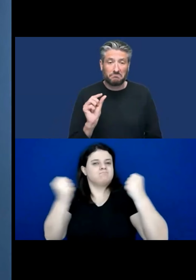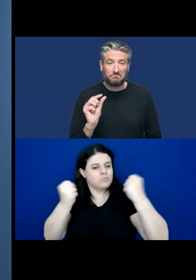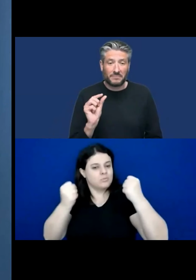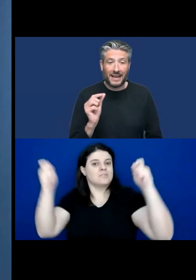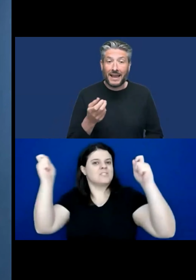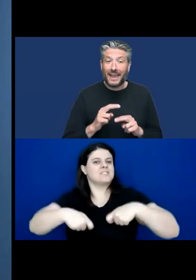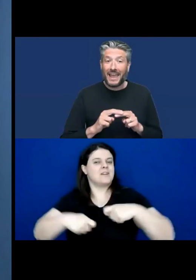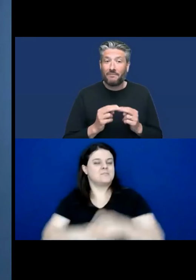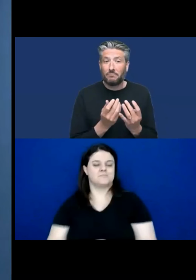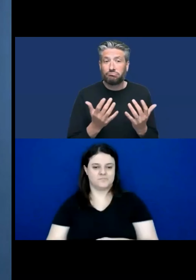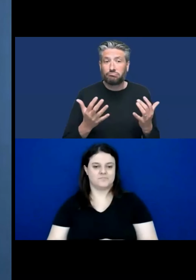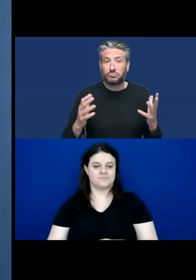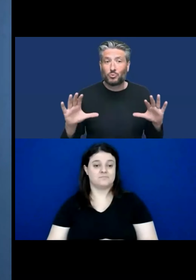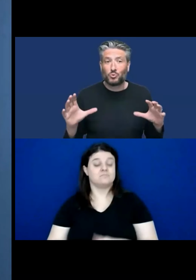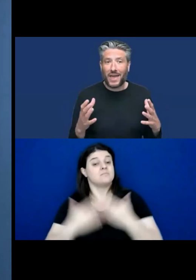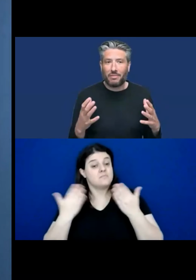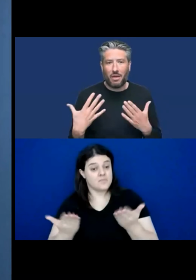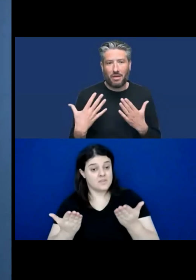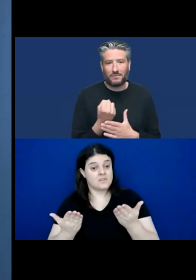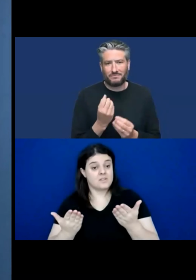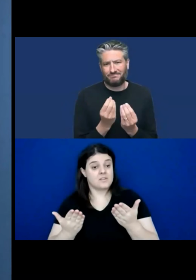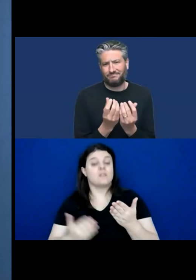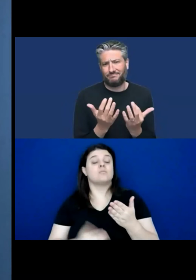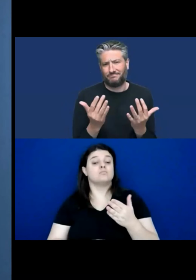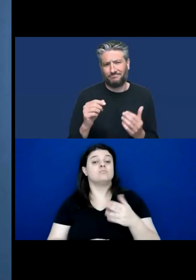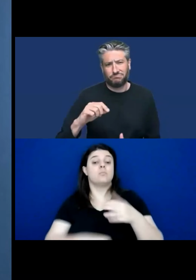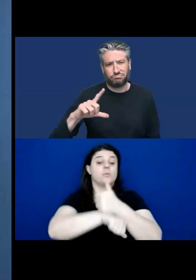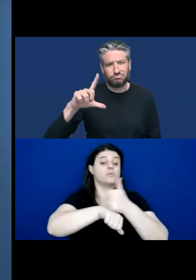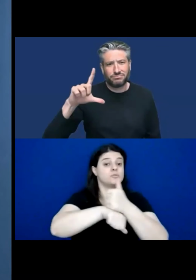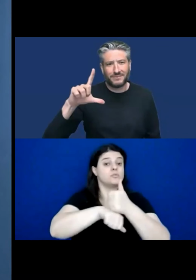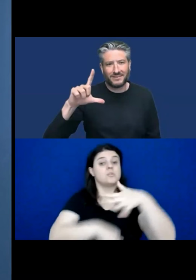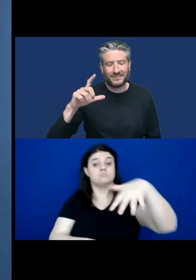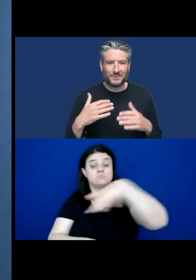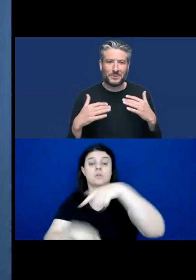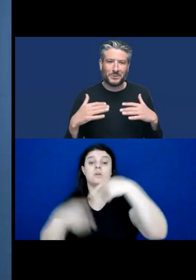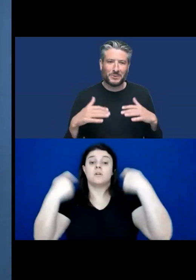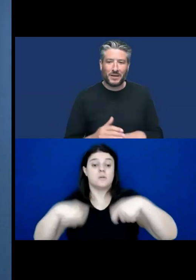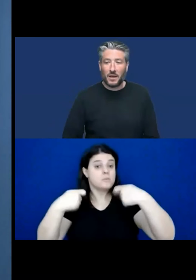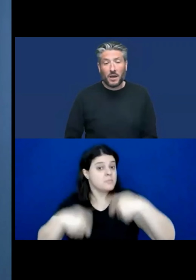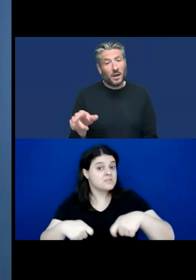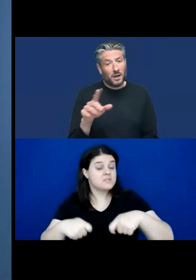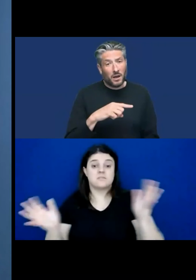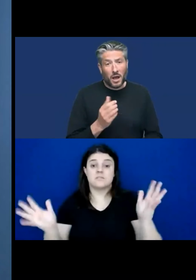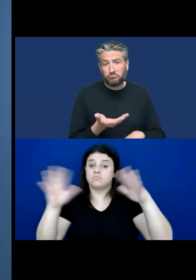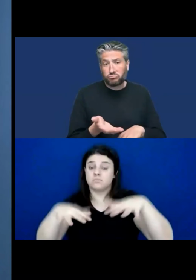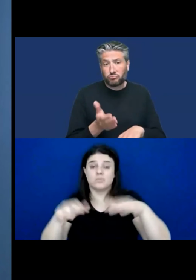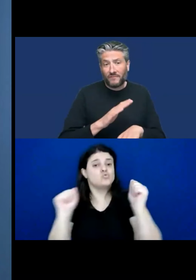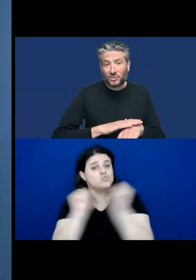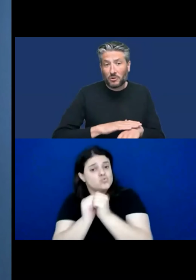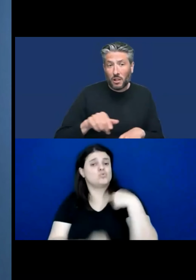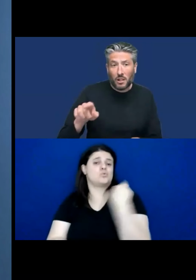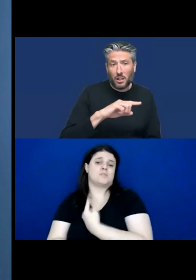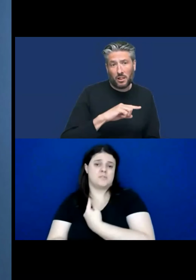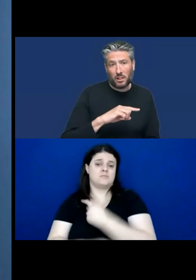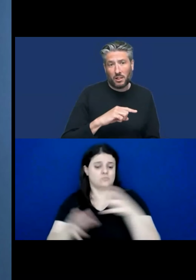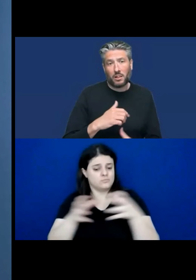much. So you professionals, you have to come together with us deafblind people, and I think